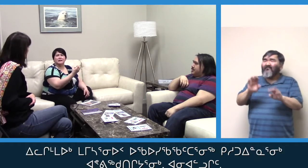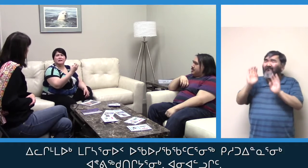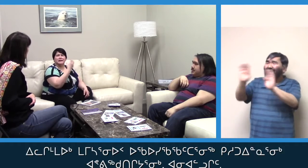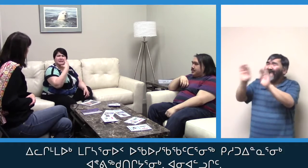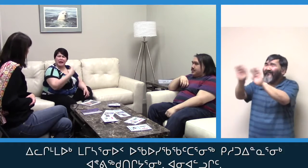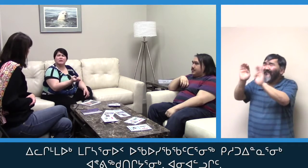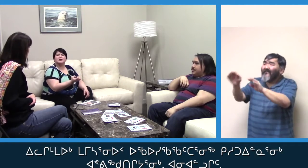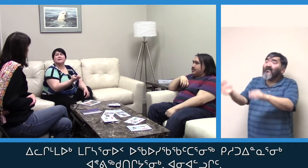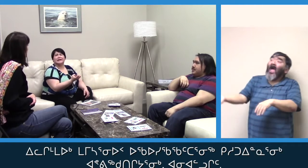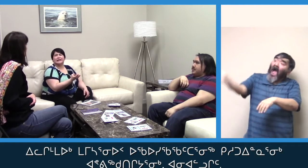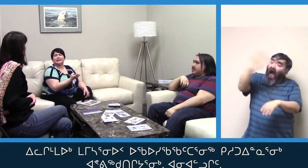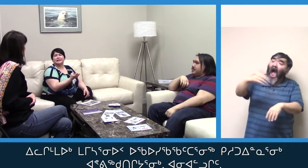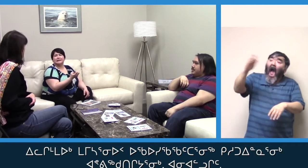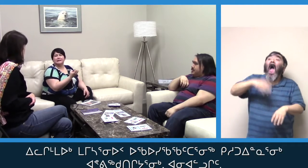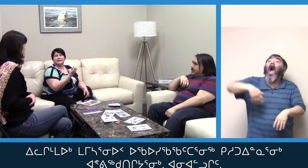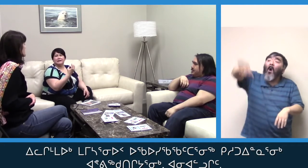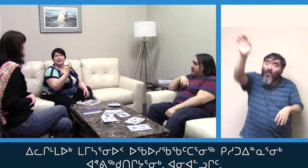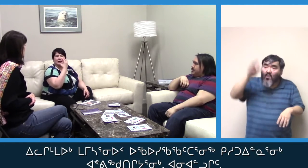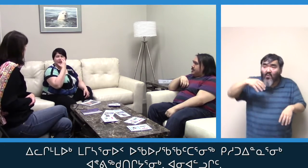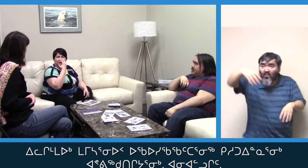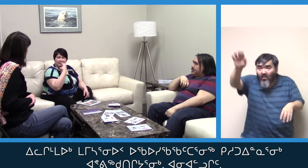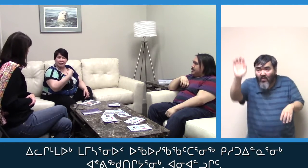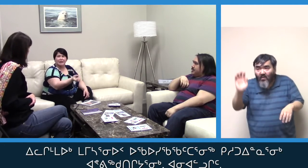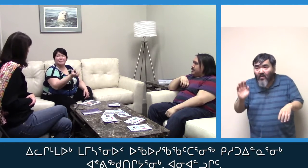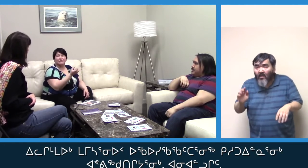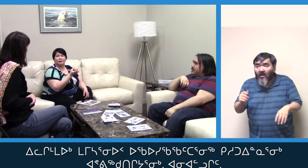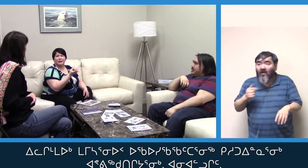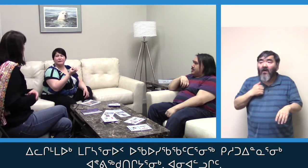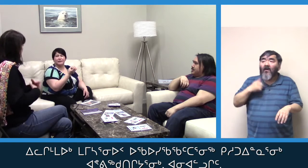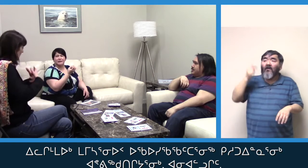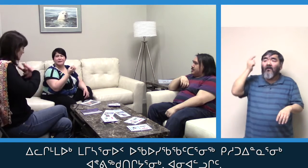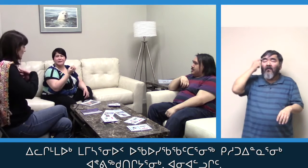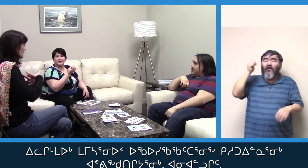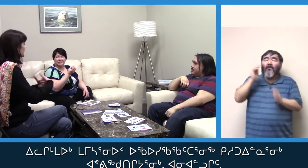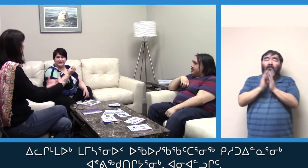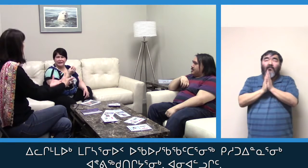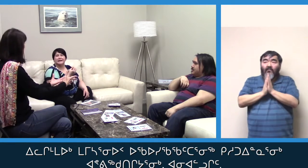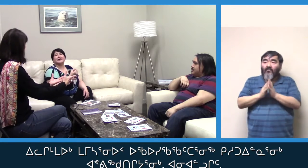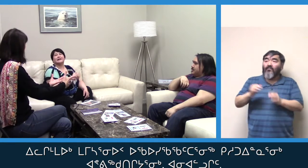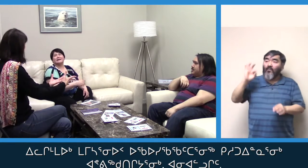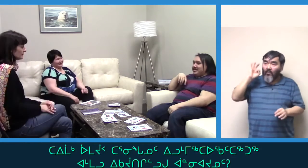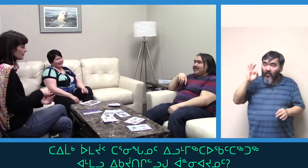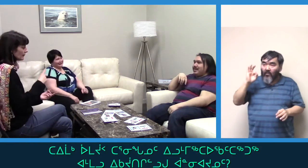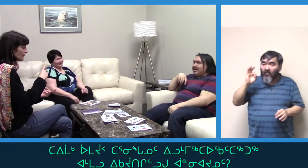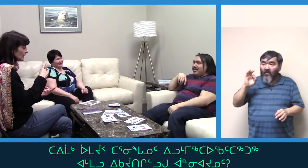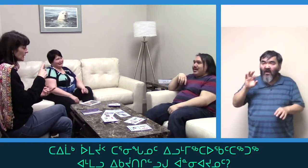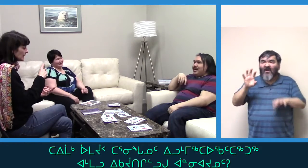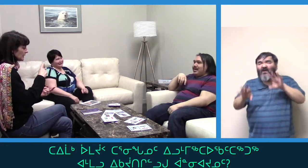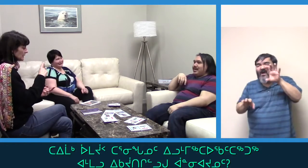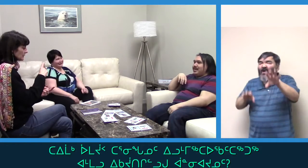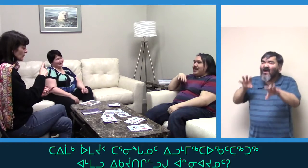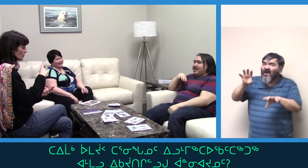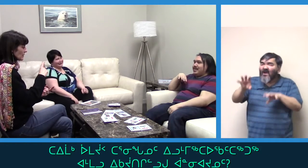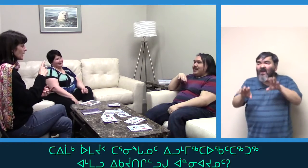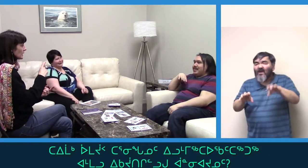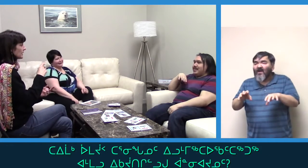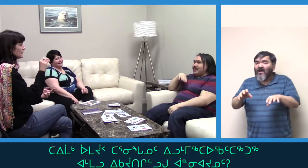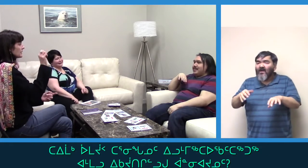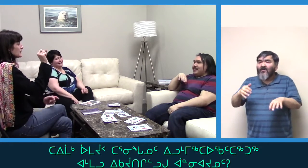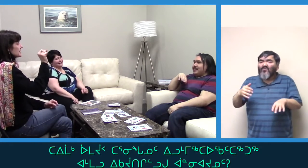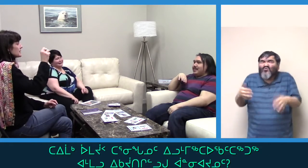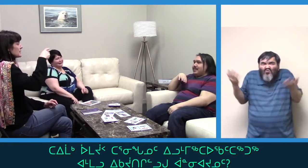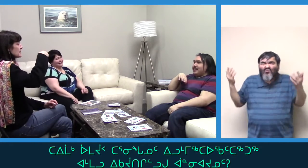thinking it's counseling. Mhm. Kind of talk about whatever They it have to is. let it out. Yeah. So